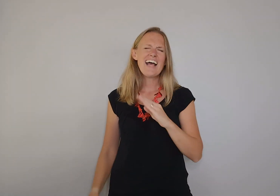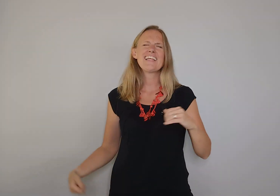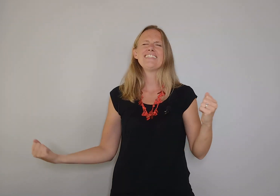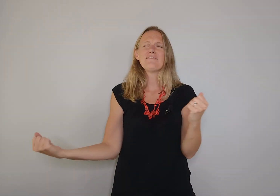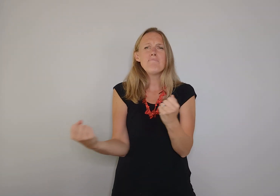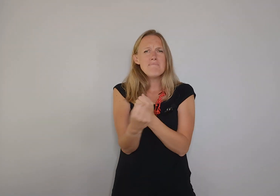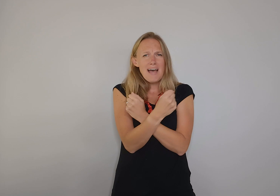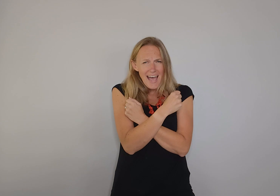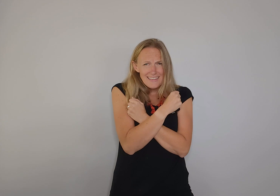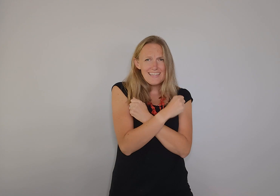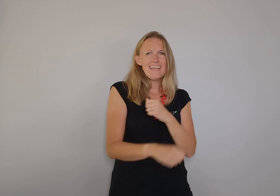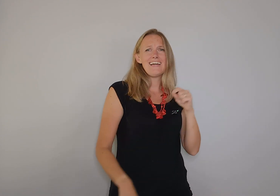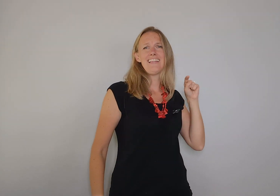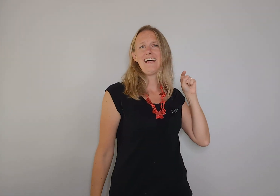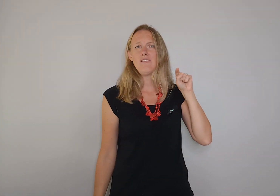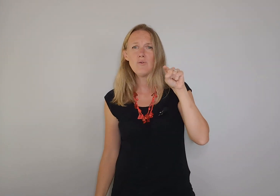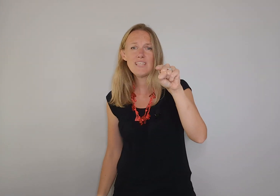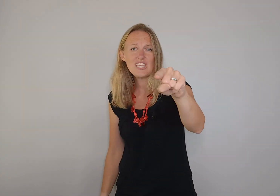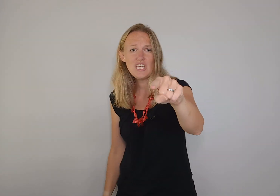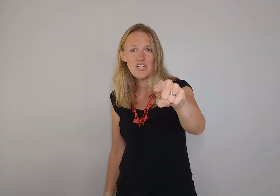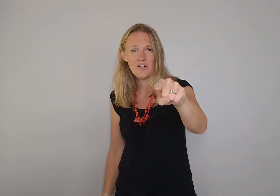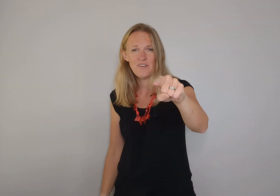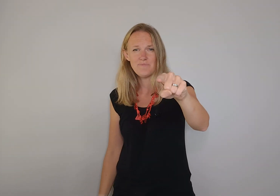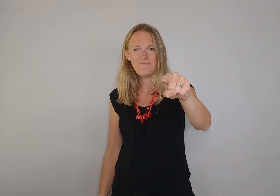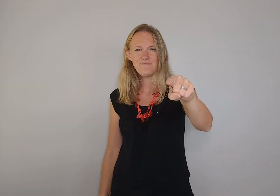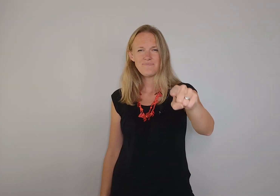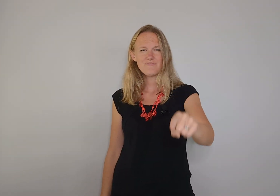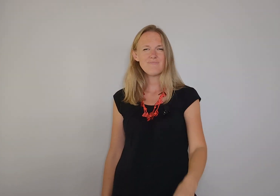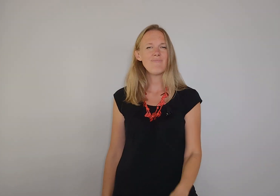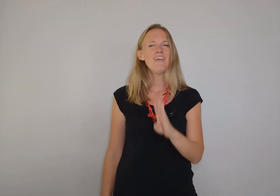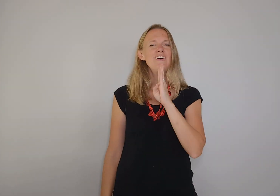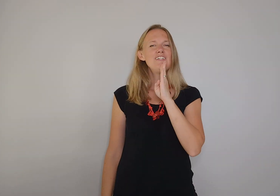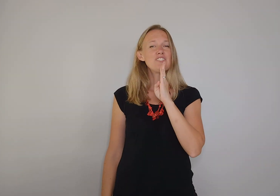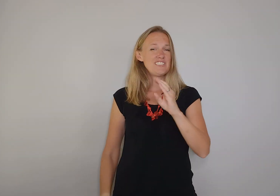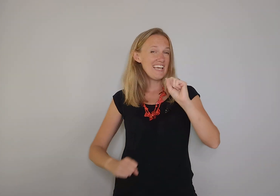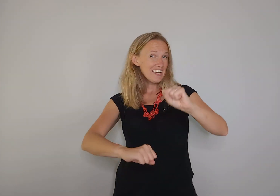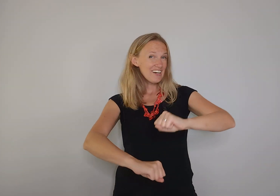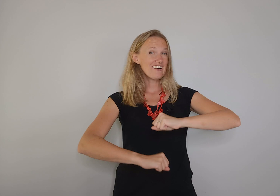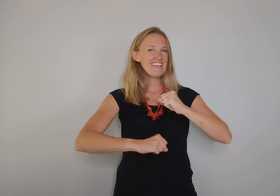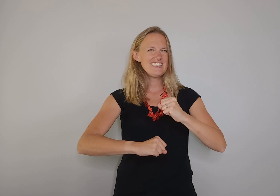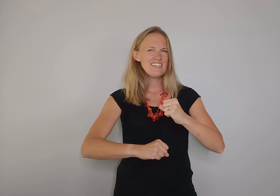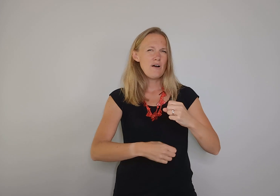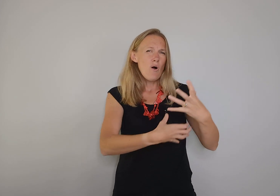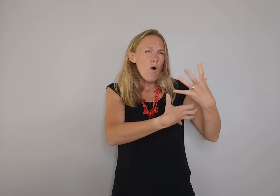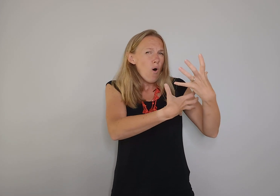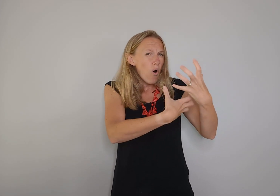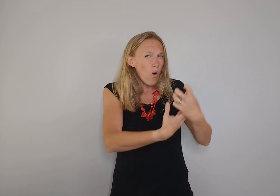God is madly in love with you. So take courage,